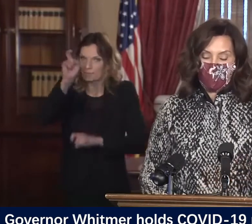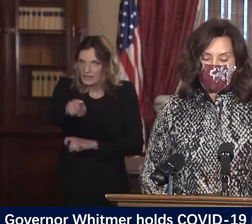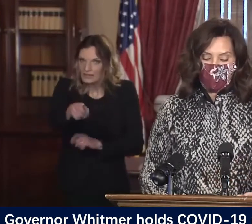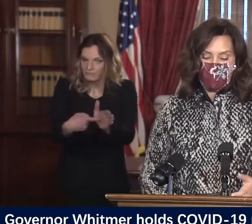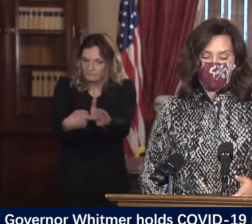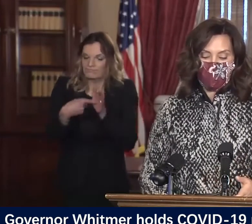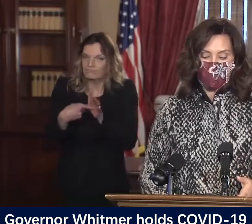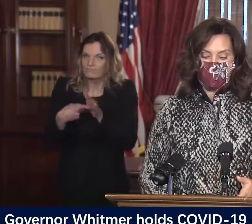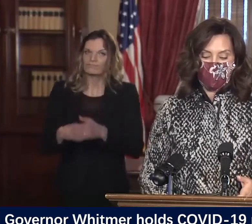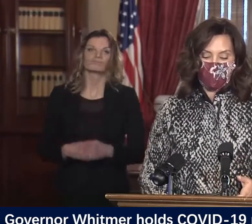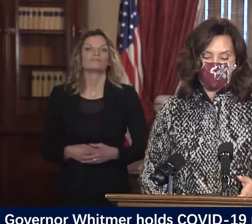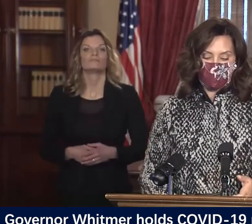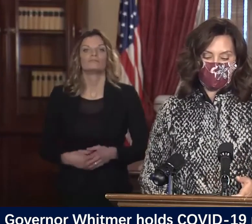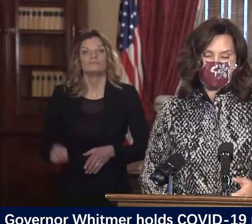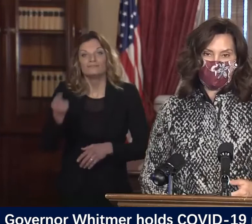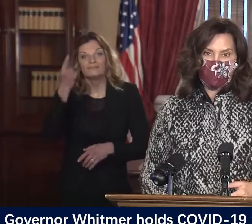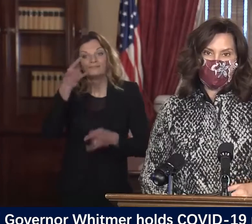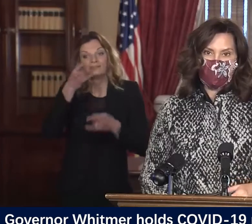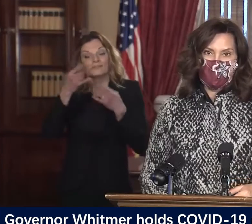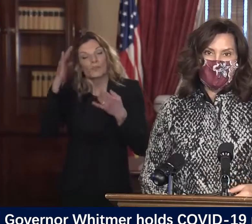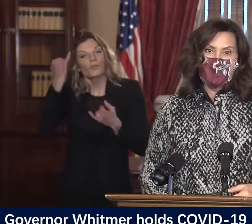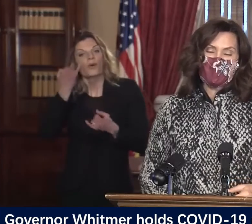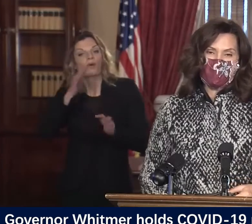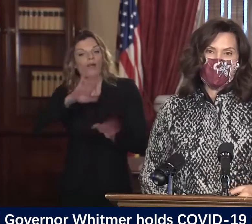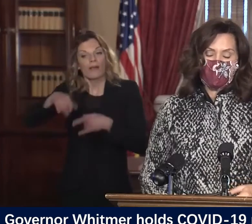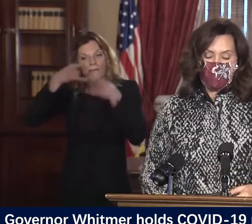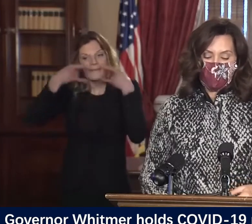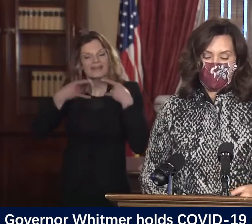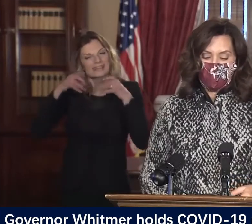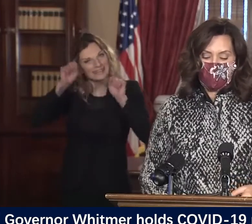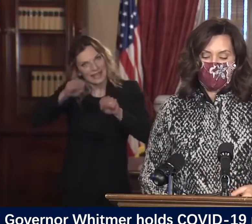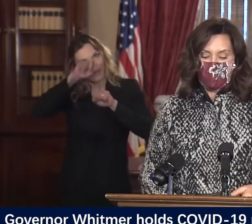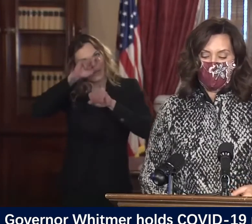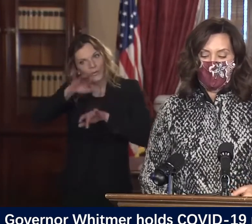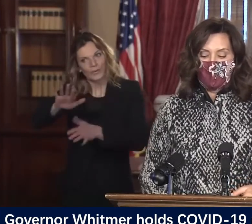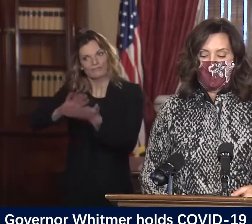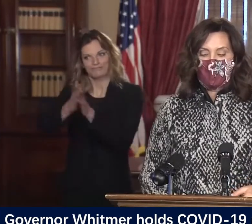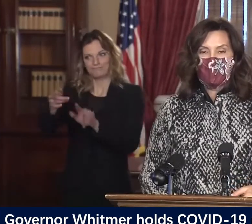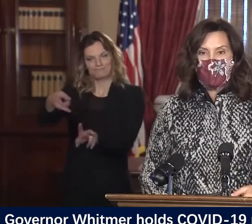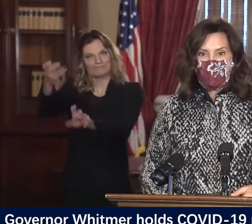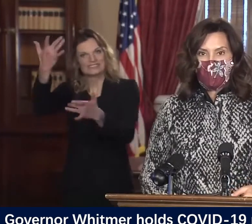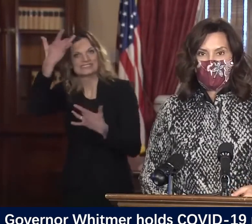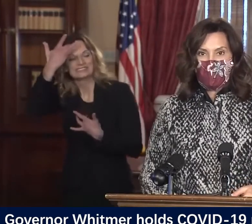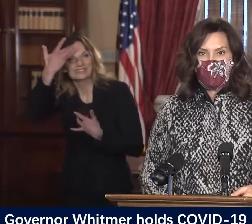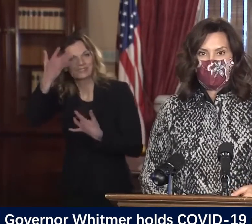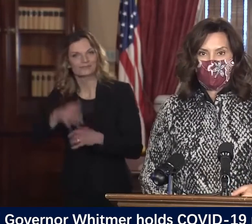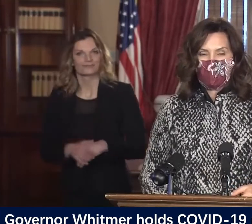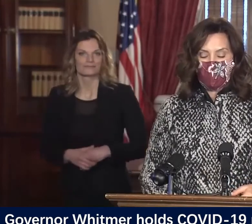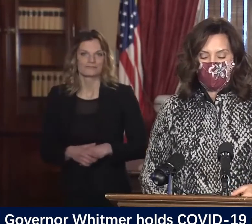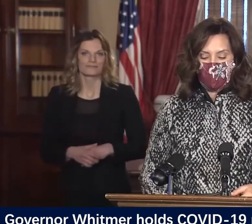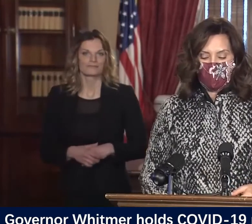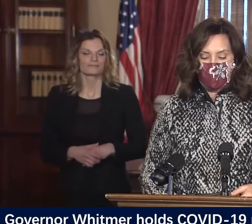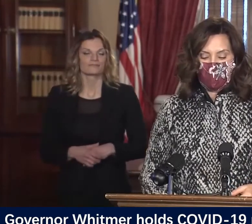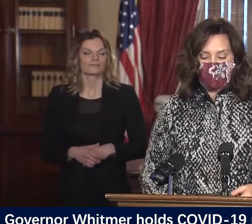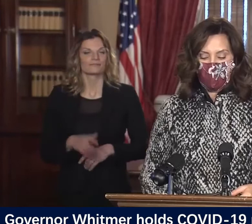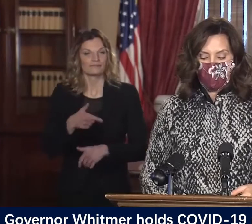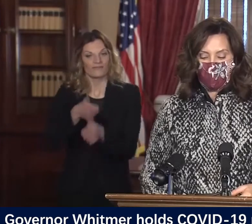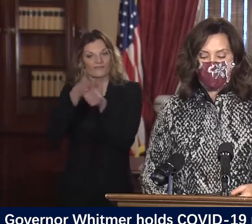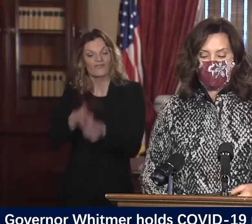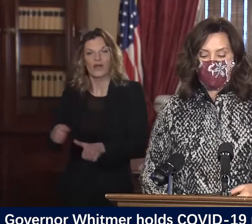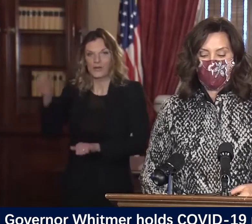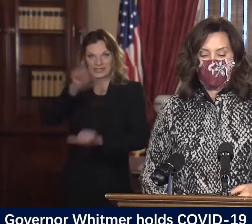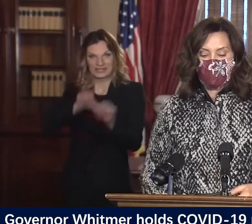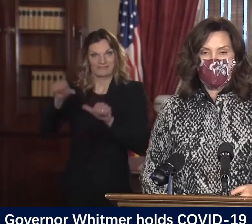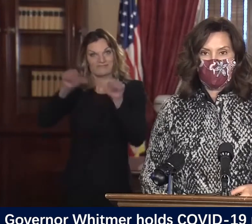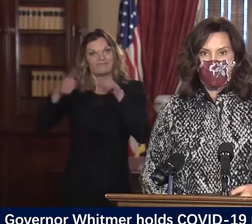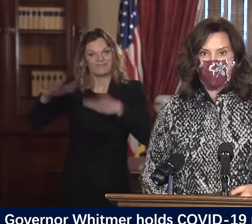transmits from one person to another. The science here is settled. The best way we can protect our frontline workers